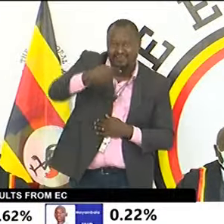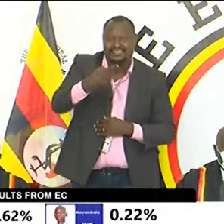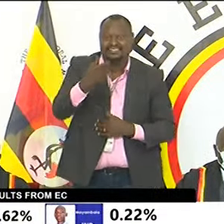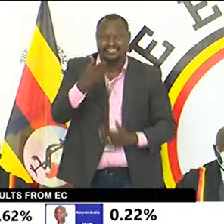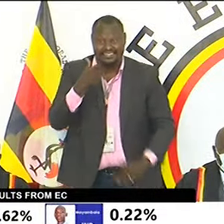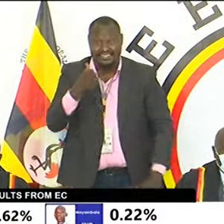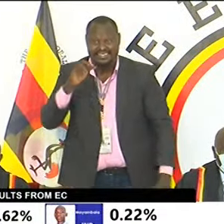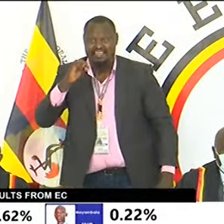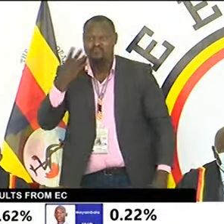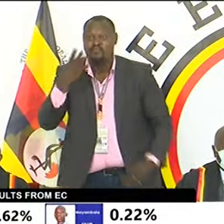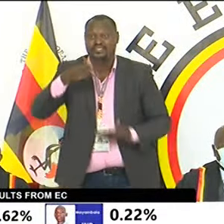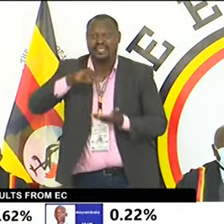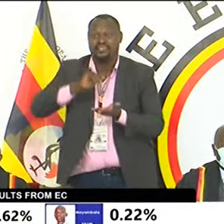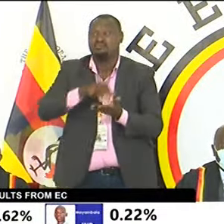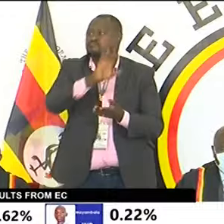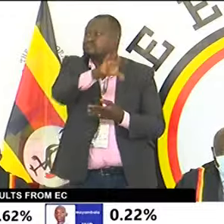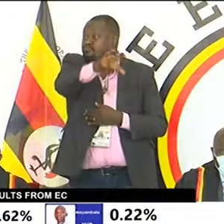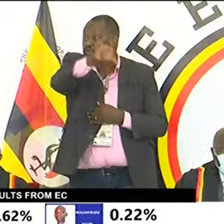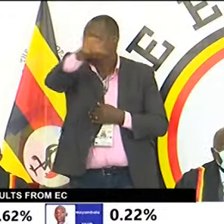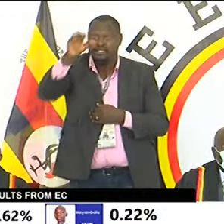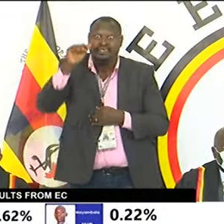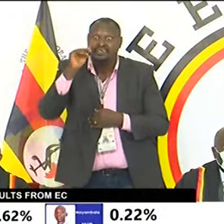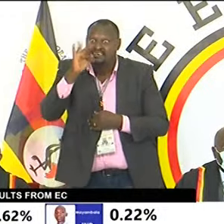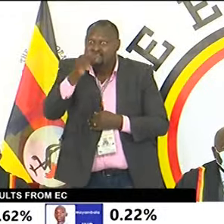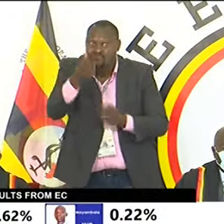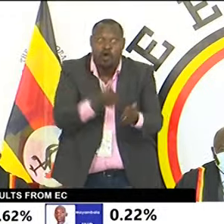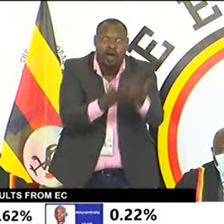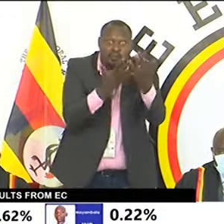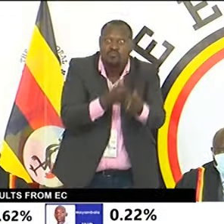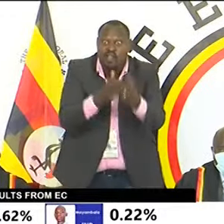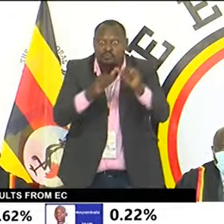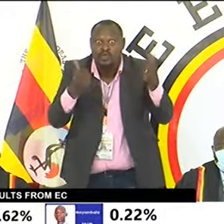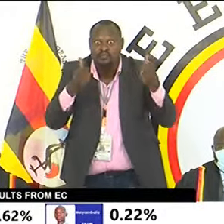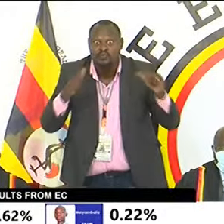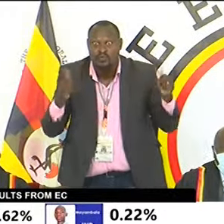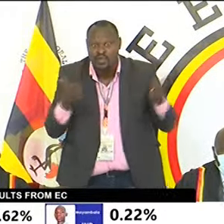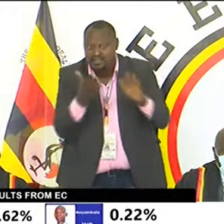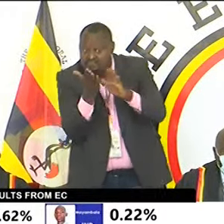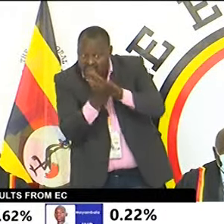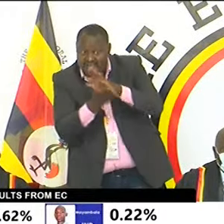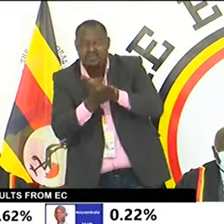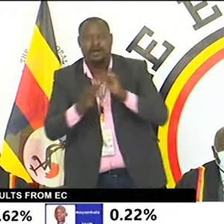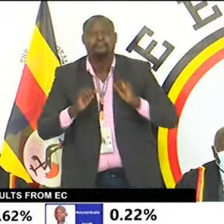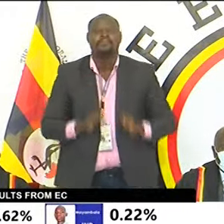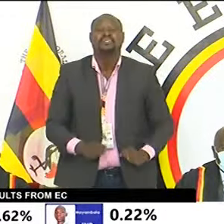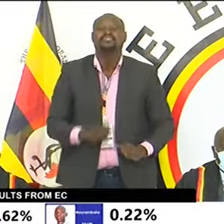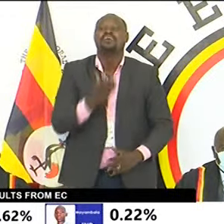34,684 polling stations, if they bothered to assign